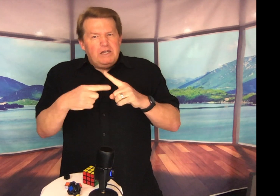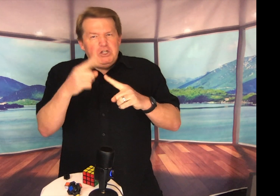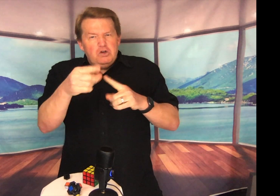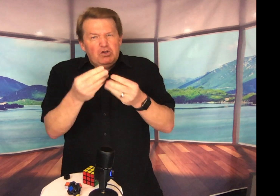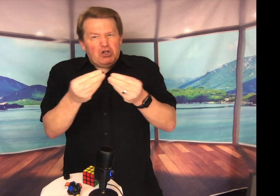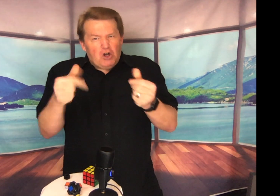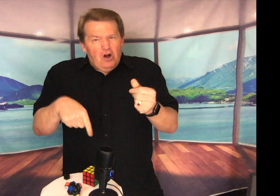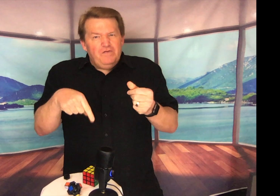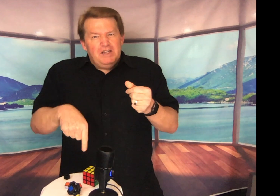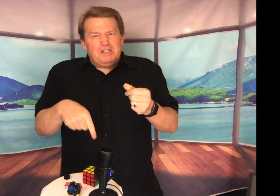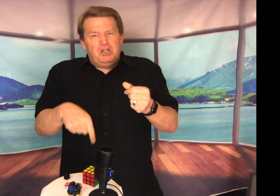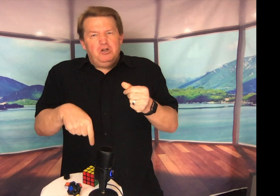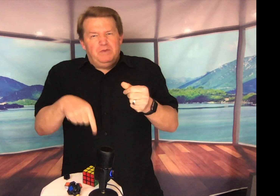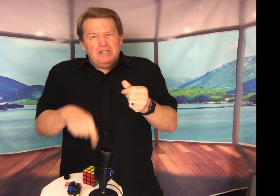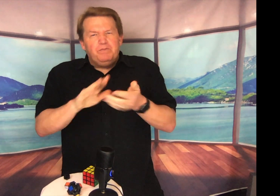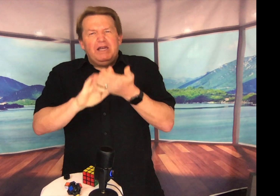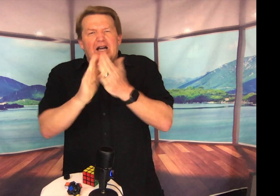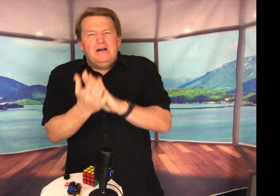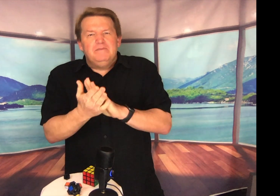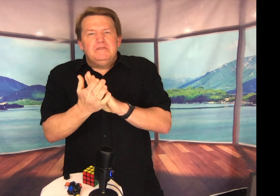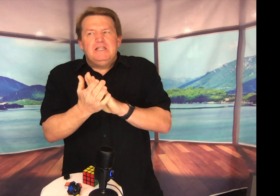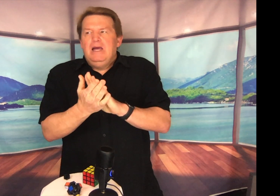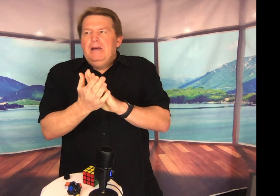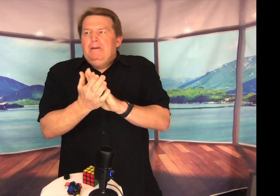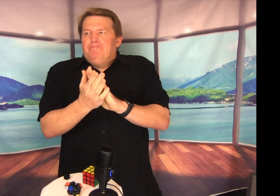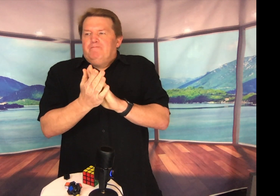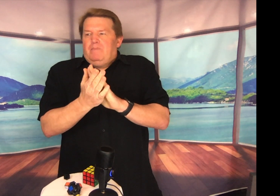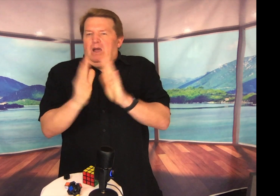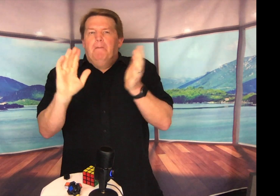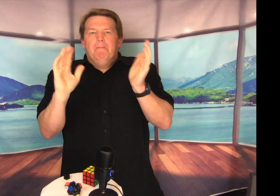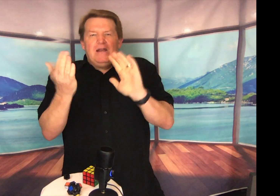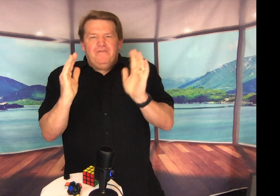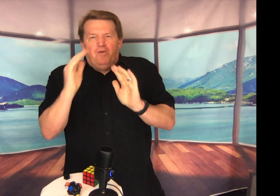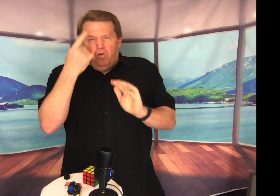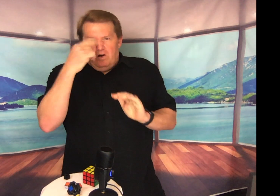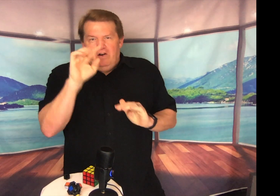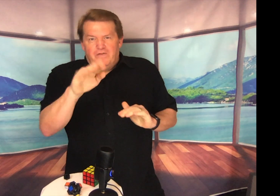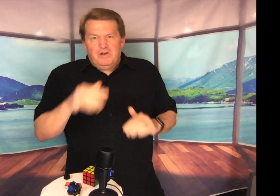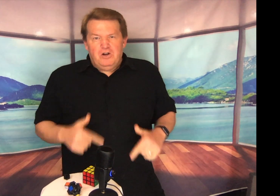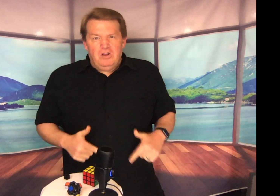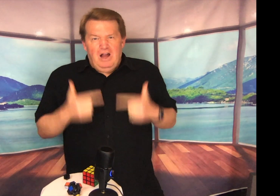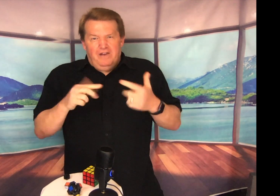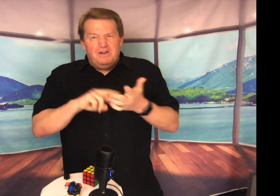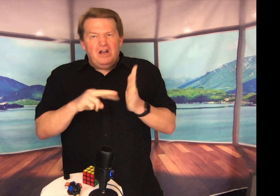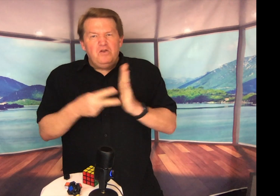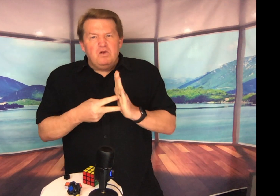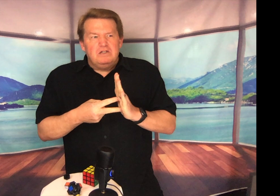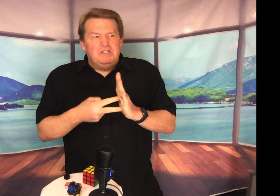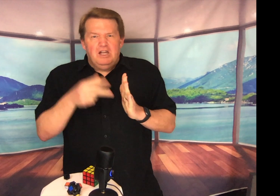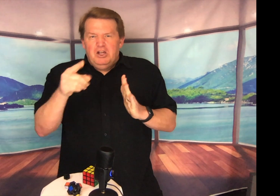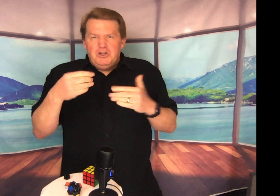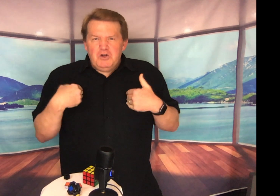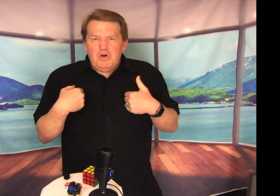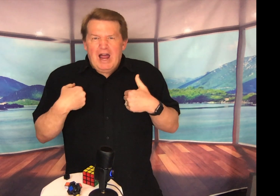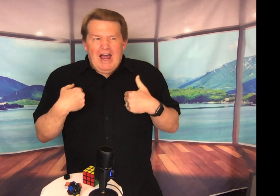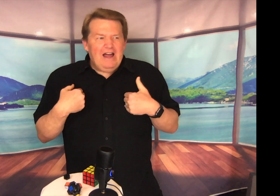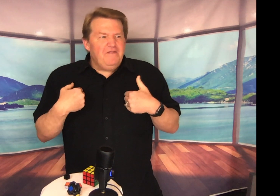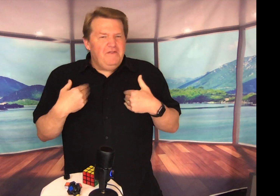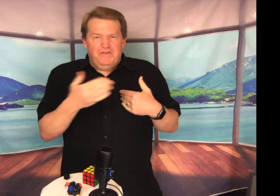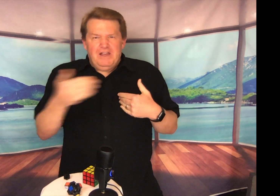you solve this cube, this becomes a metaphor for your life. In other words, you have things